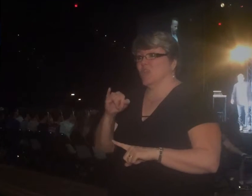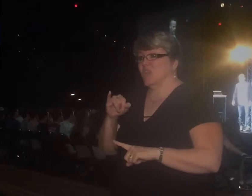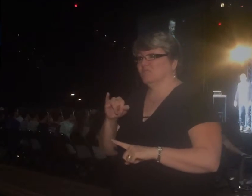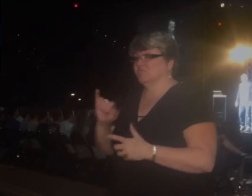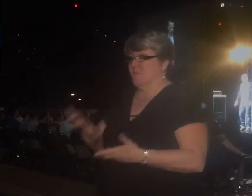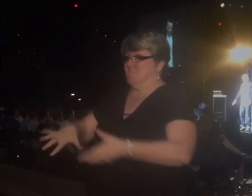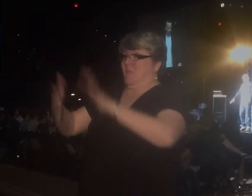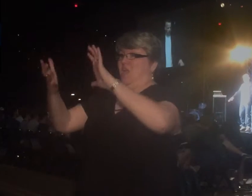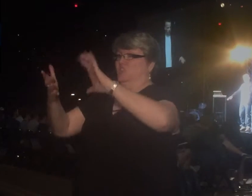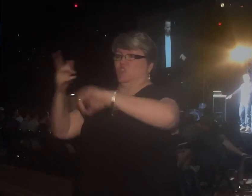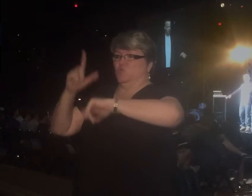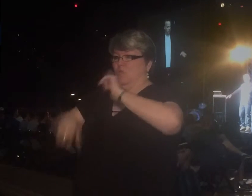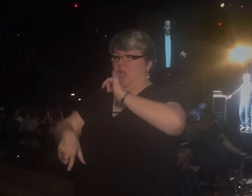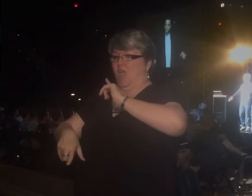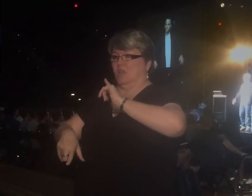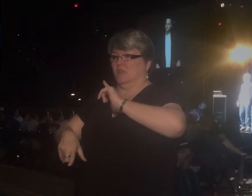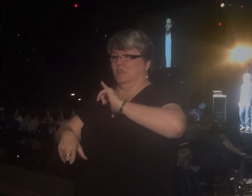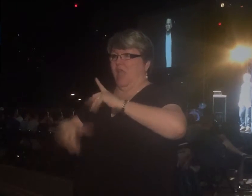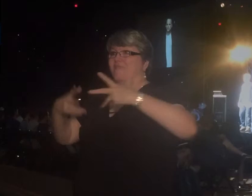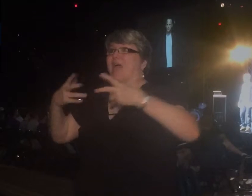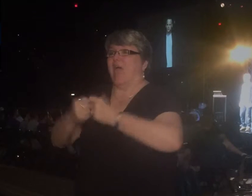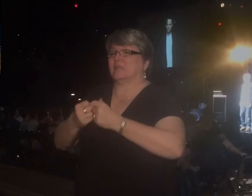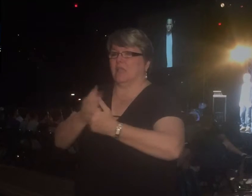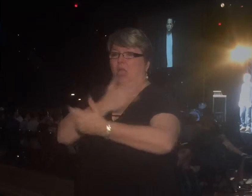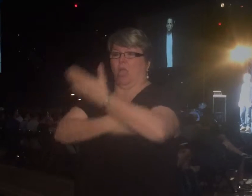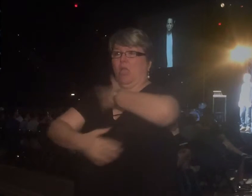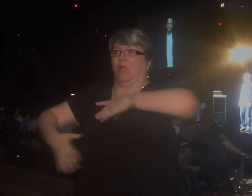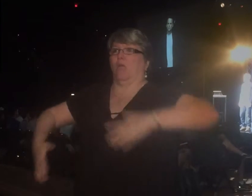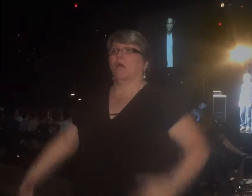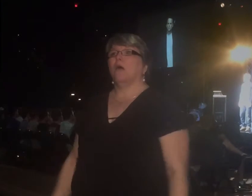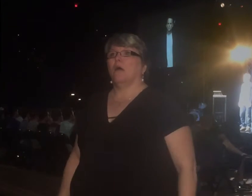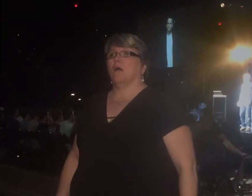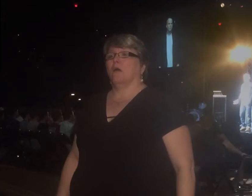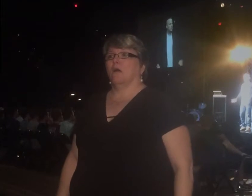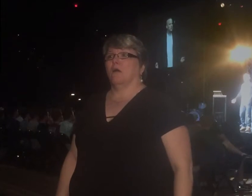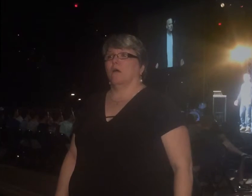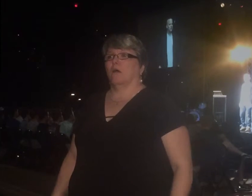What happens if you get MS and you can't pick up your arms anymore?